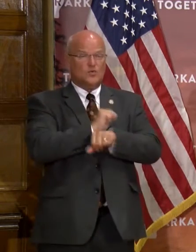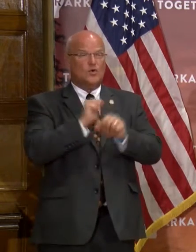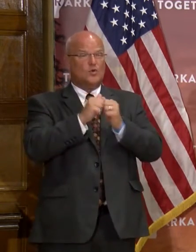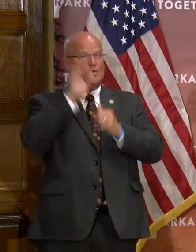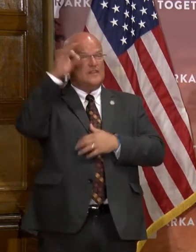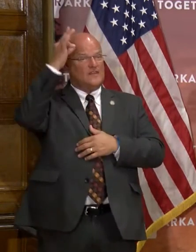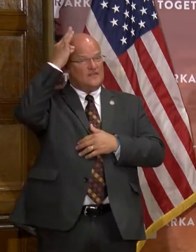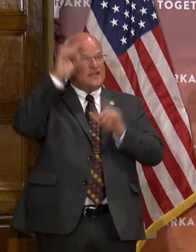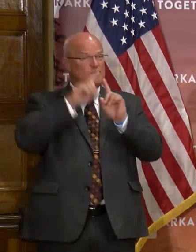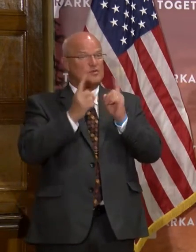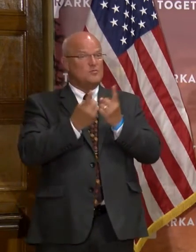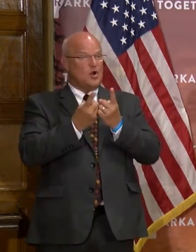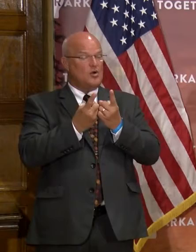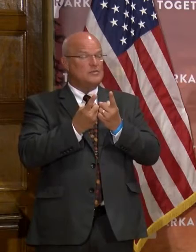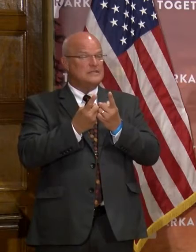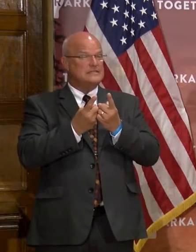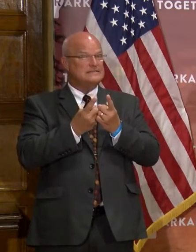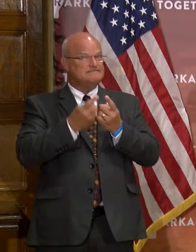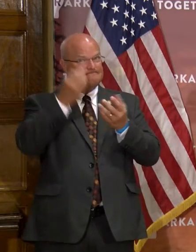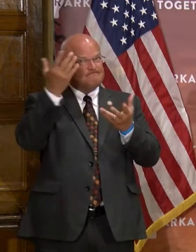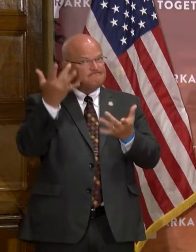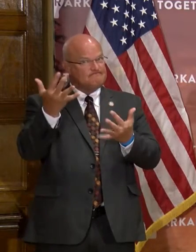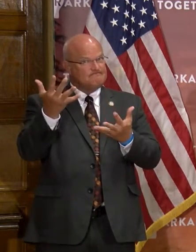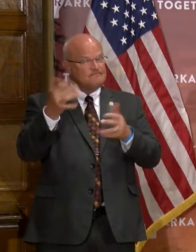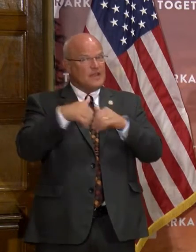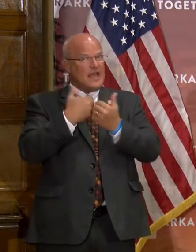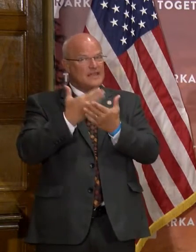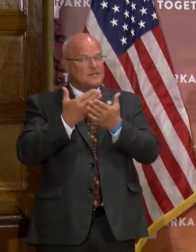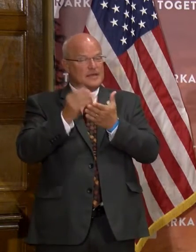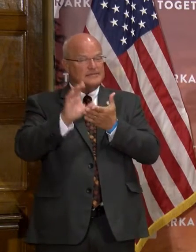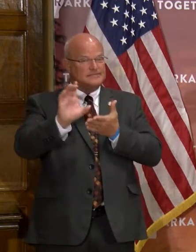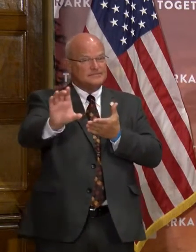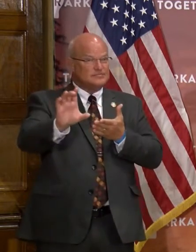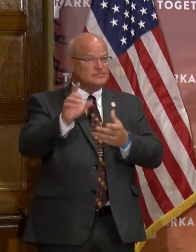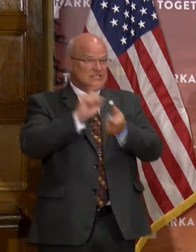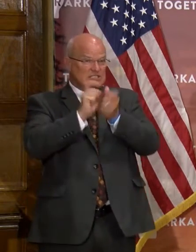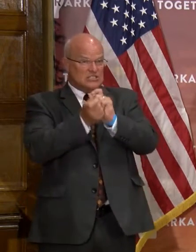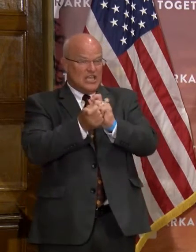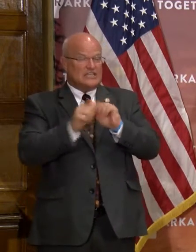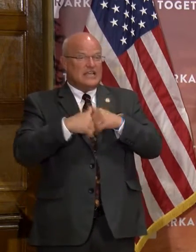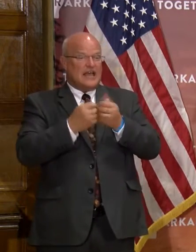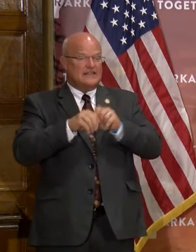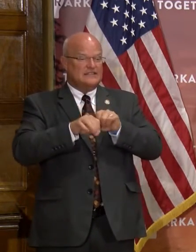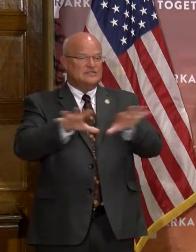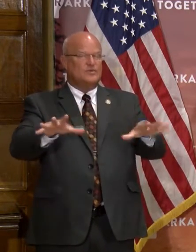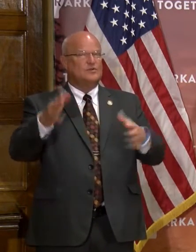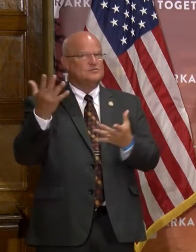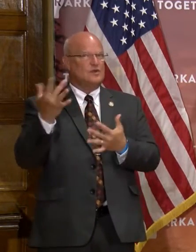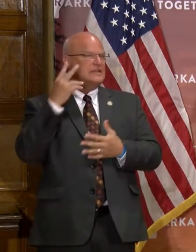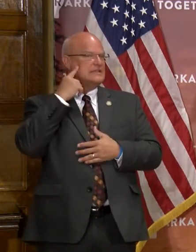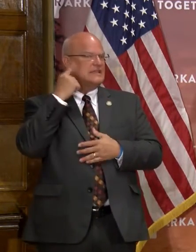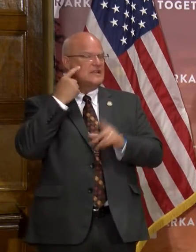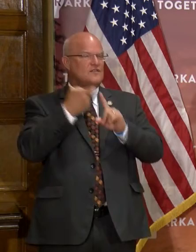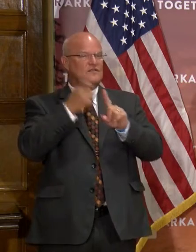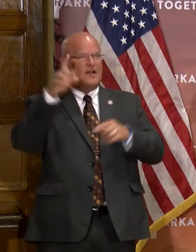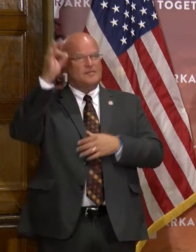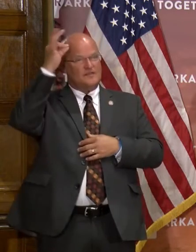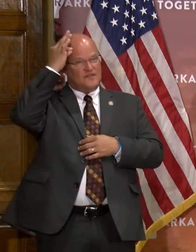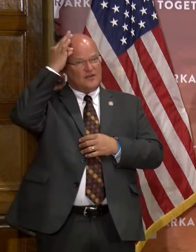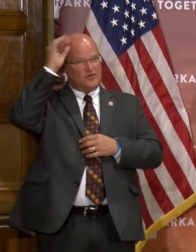Labor as we await their guidance on how these funds will be issued and if there's any changes on how they're dispersed. And as the Governor mentioned,